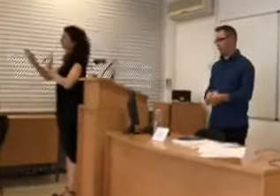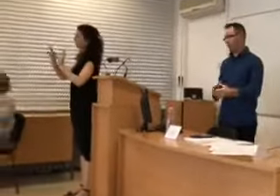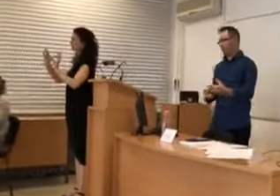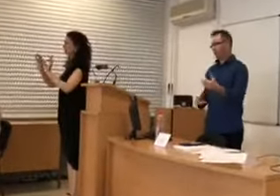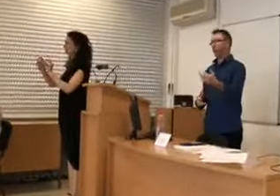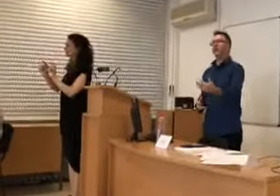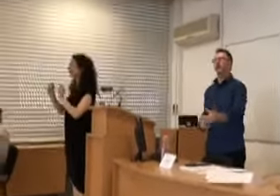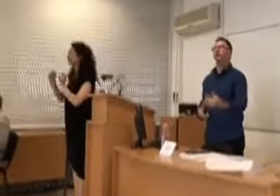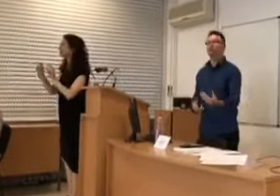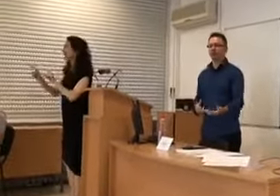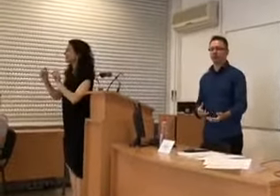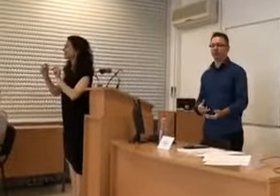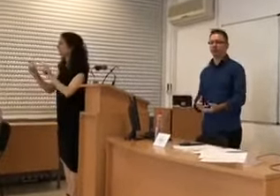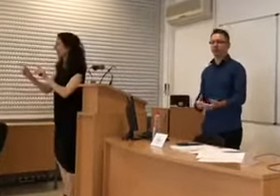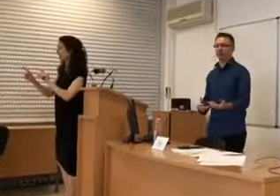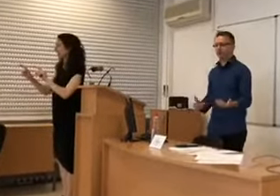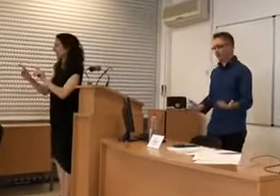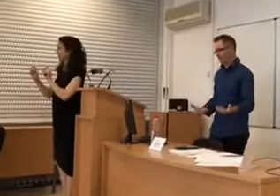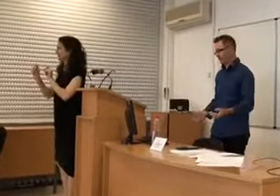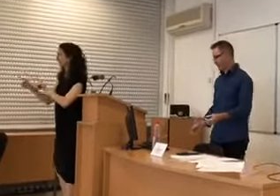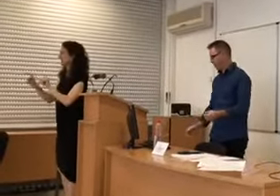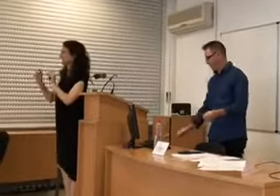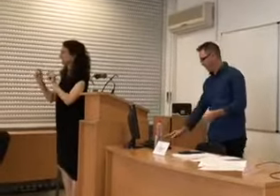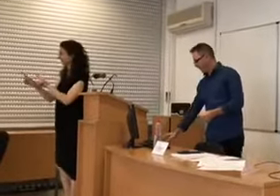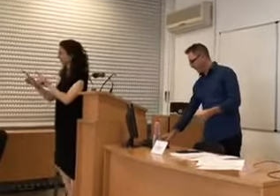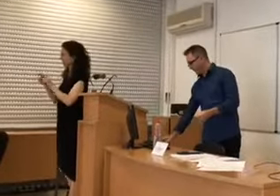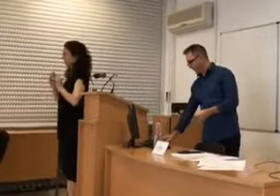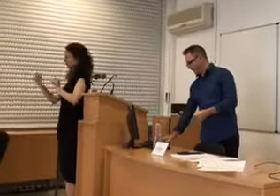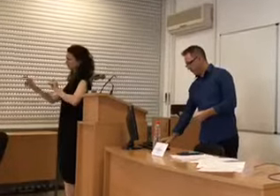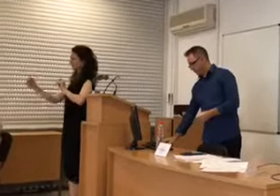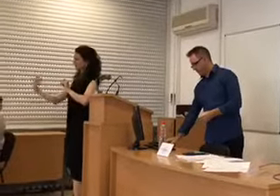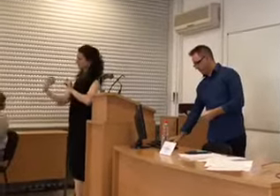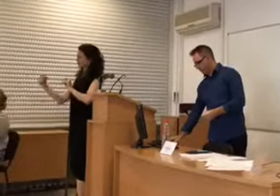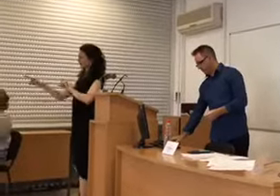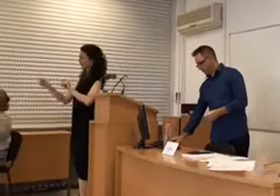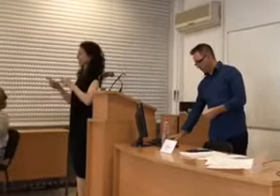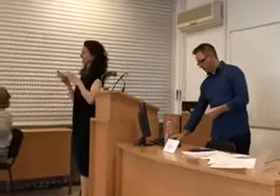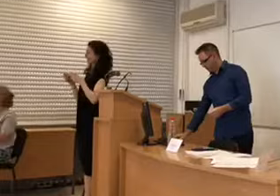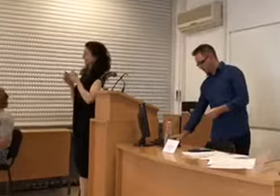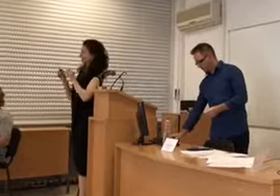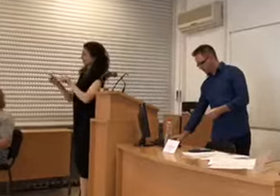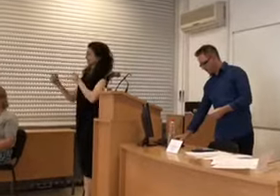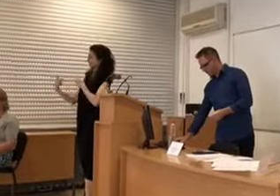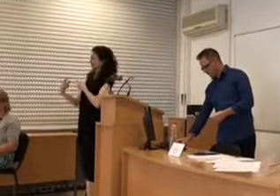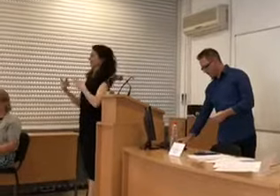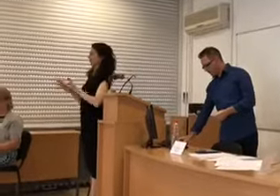nowadays, which without the internet would have never been possible.